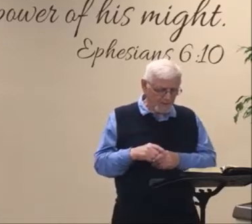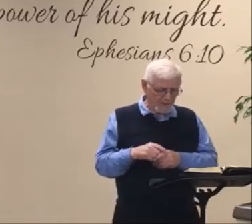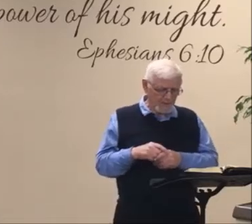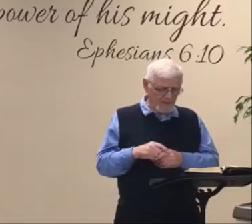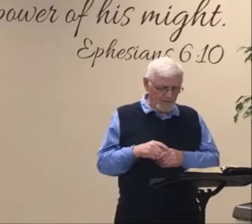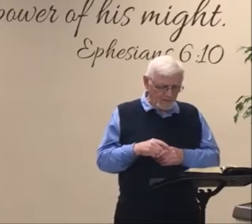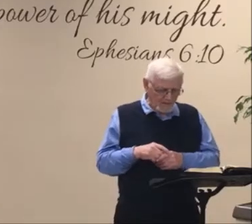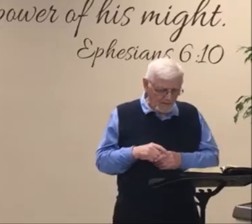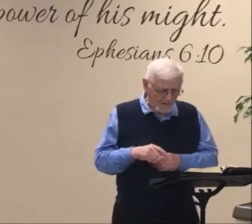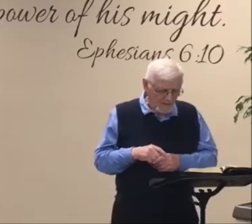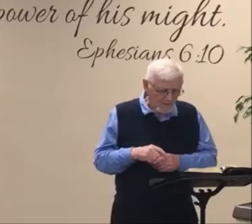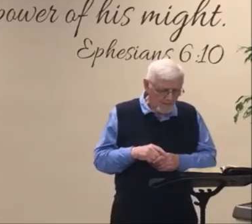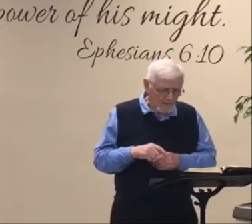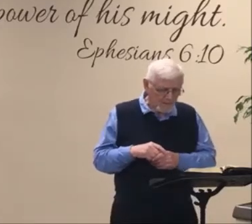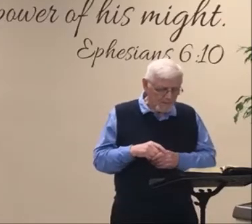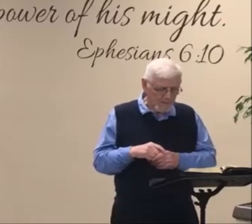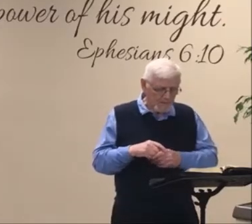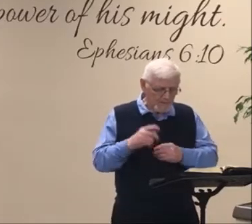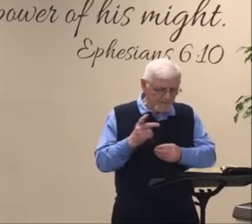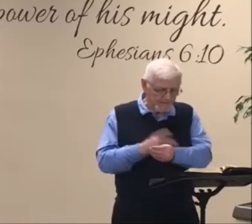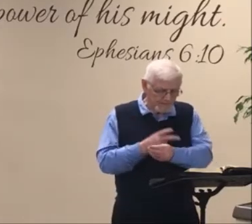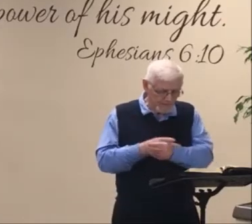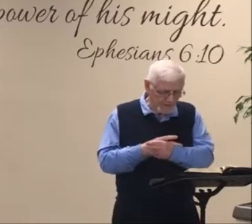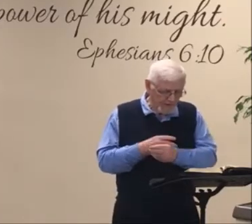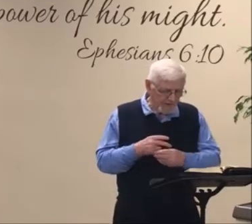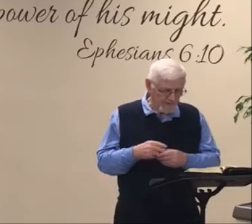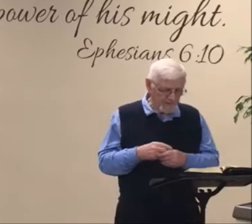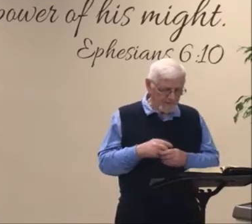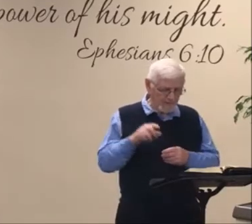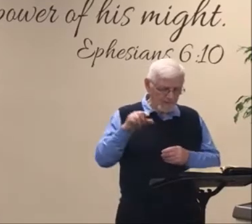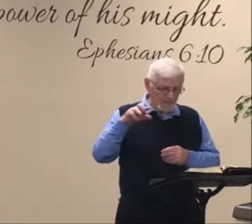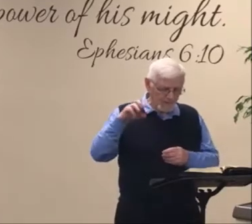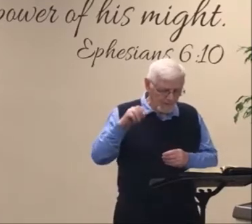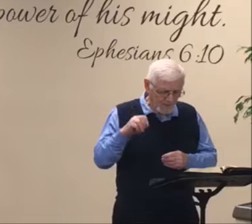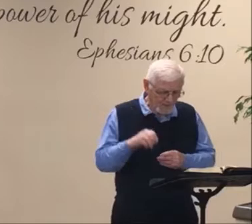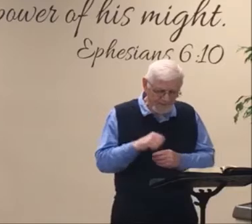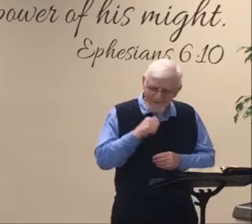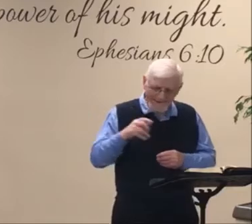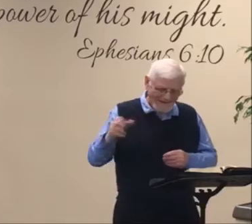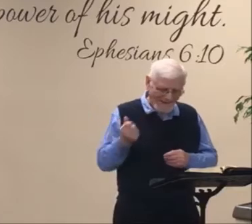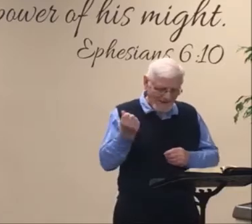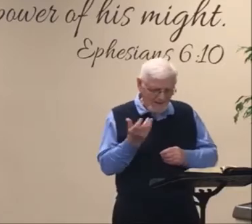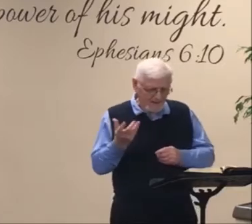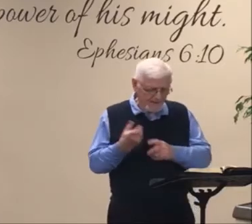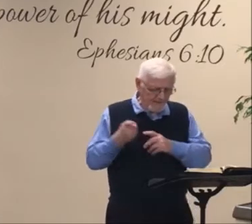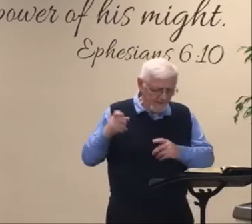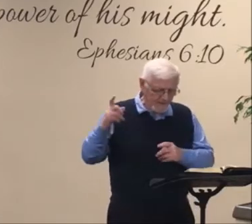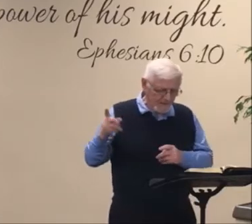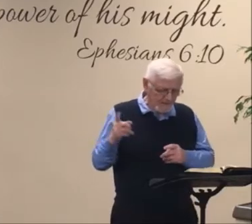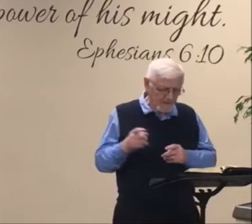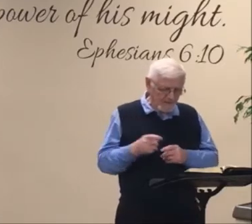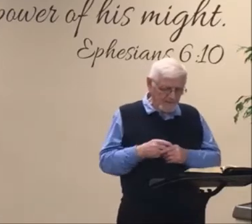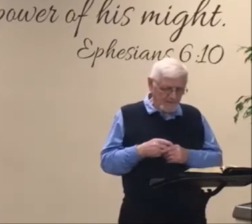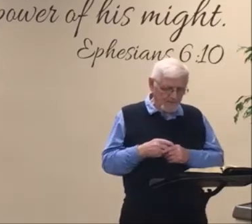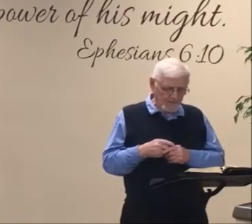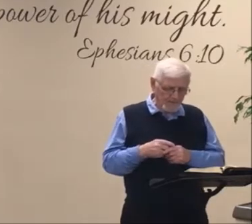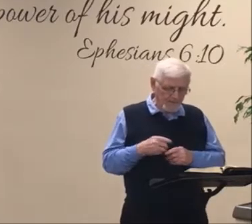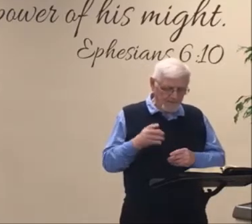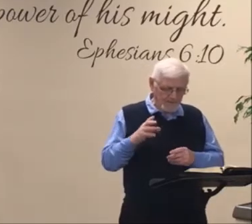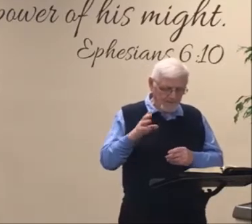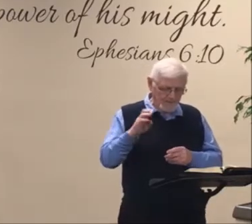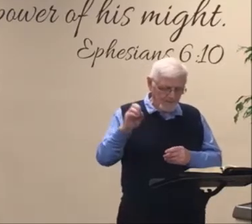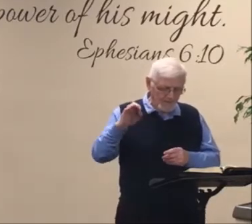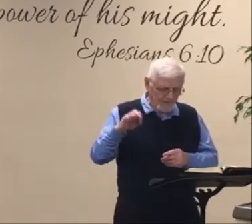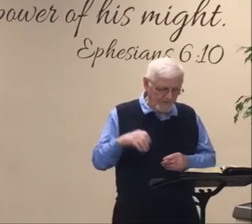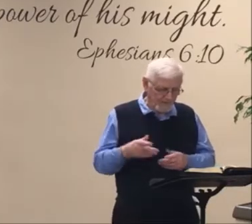thy she-goats have not cast their young, and the rams of thy flock have I not eaten. I didn't take anything from you. That which was torn of beast I brought not unto